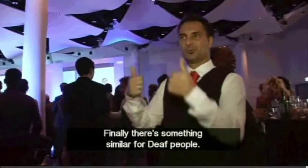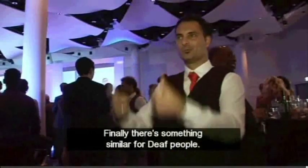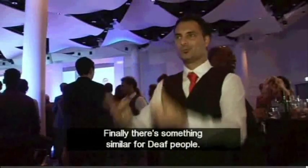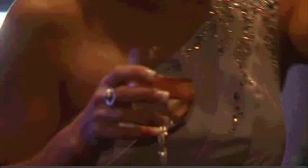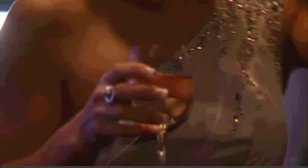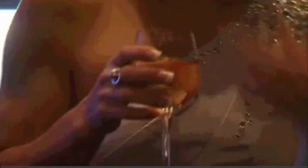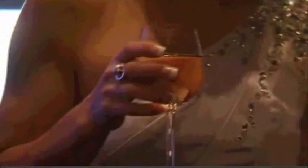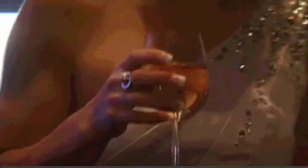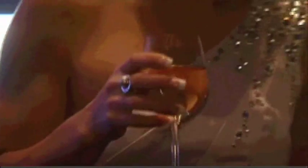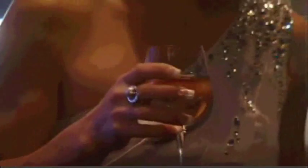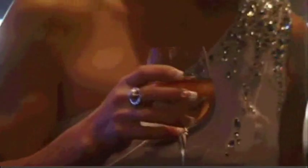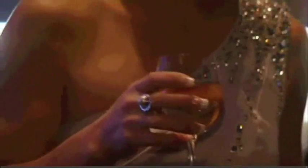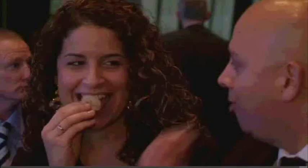people.